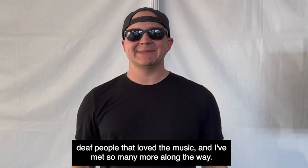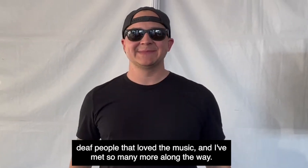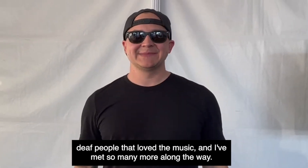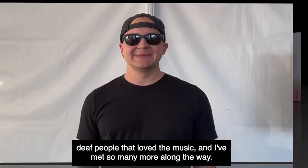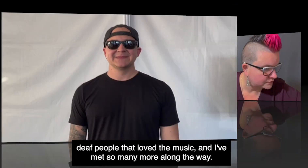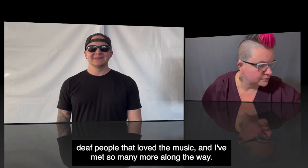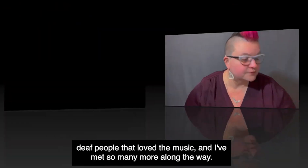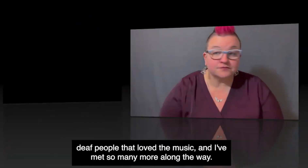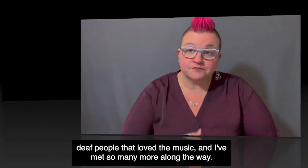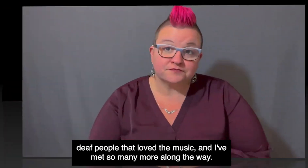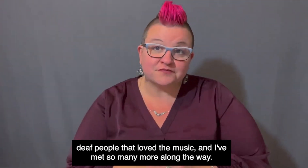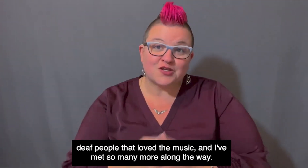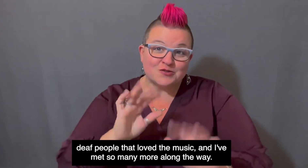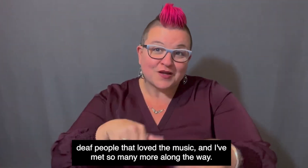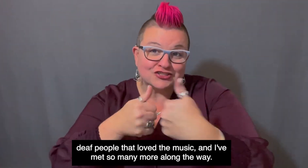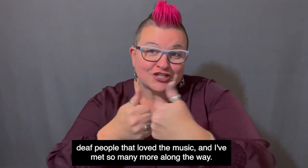music, and I've met so many more along the way.